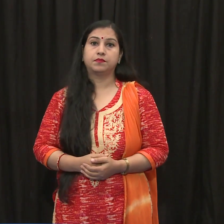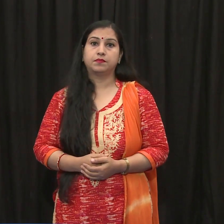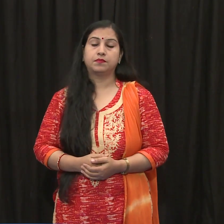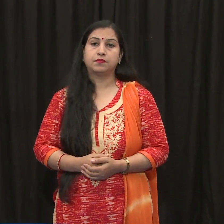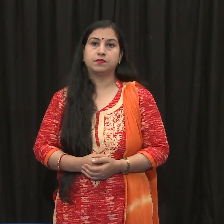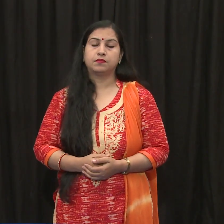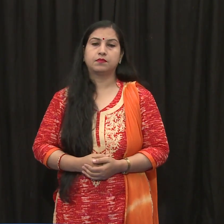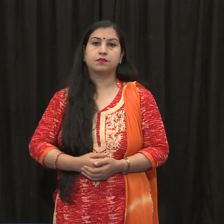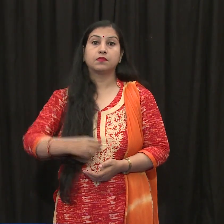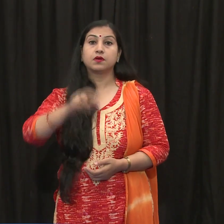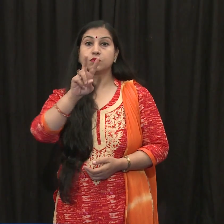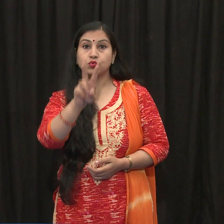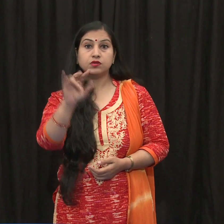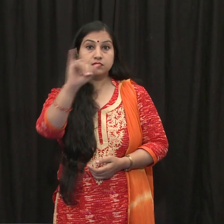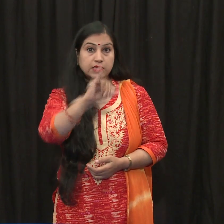on 26 November